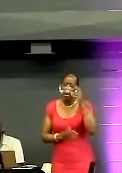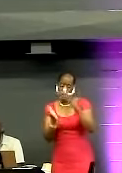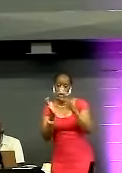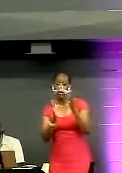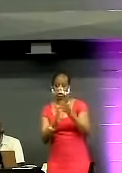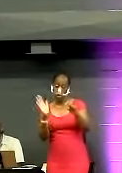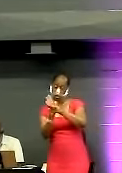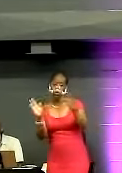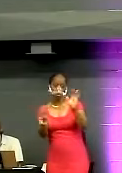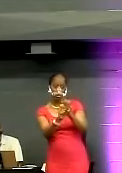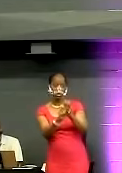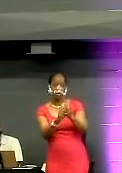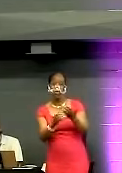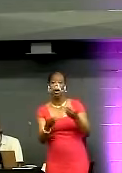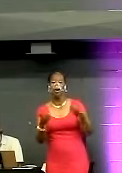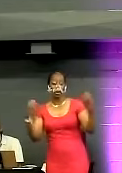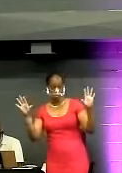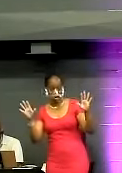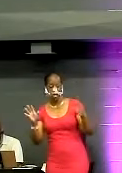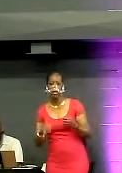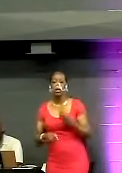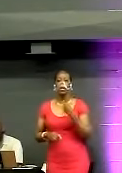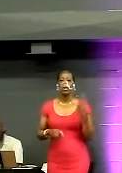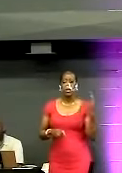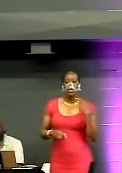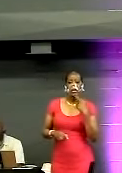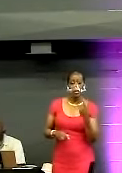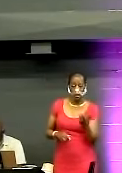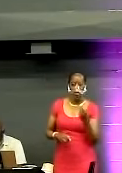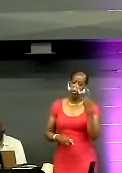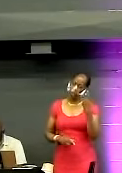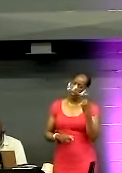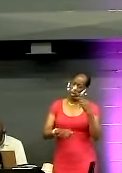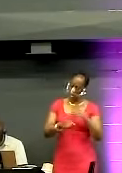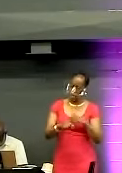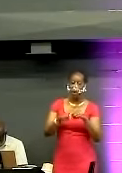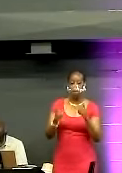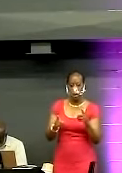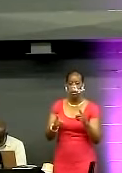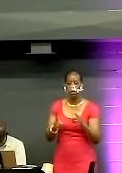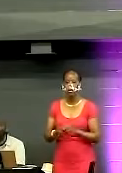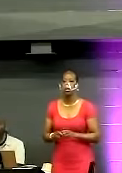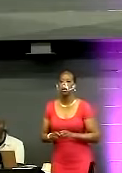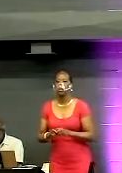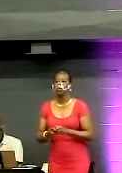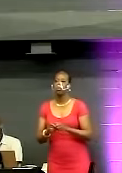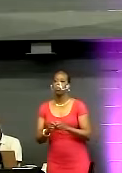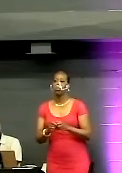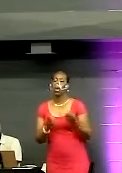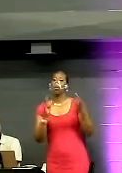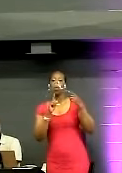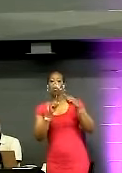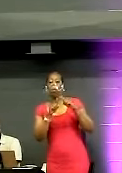one time. But look at what the Passion Translation says. It says that while they were nailing him to the